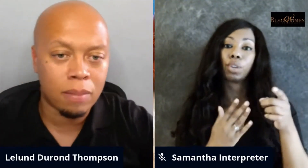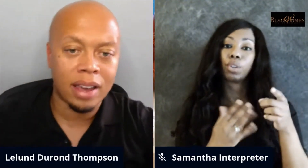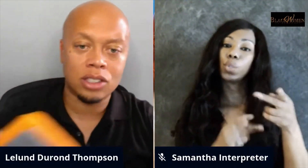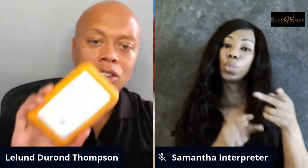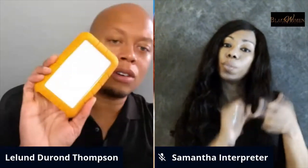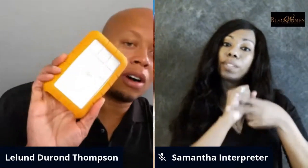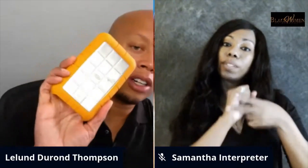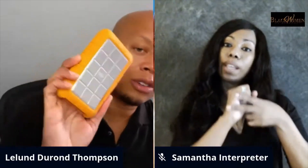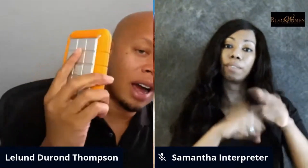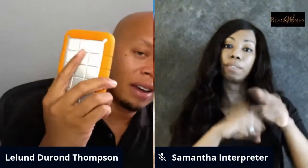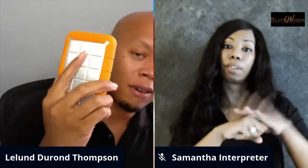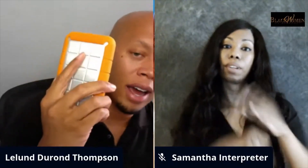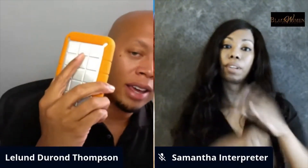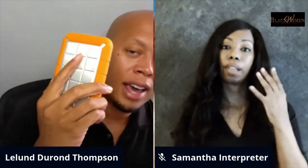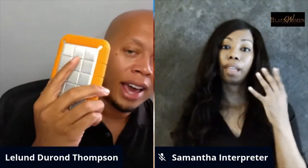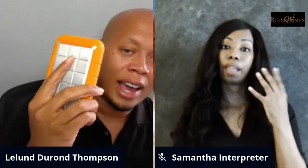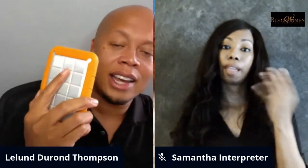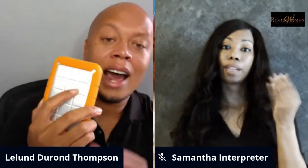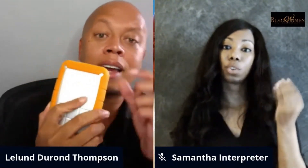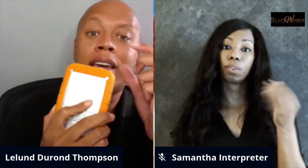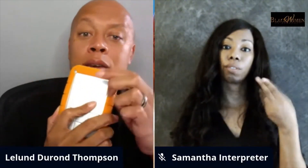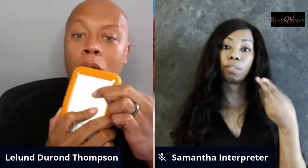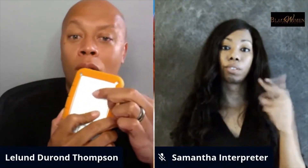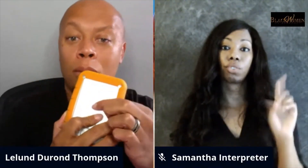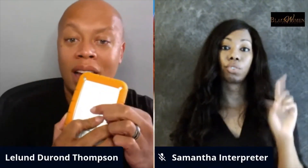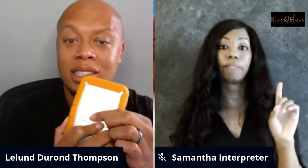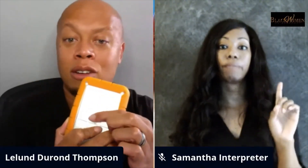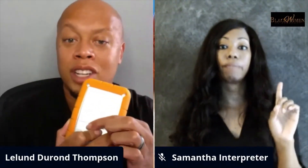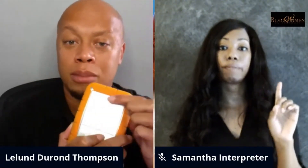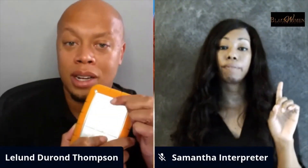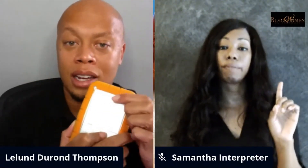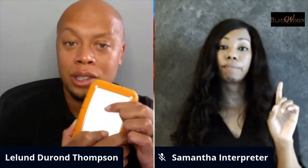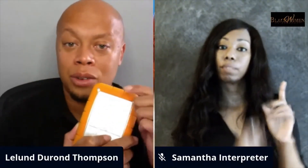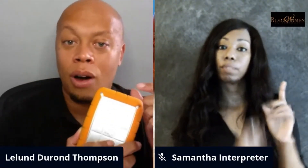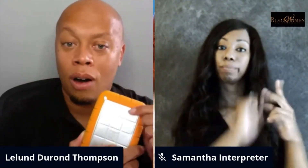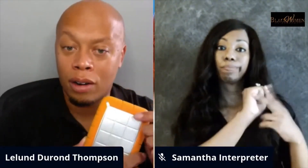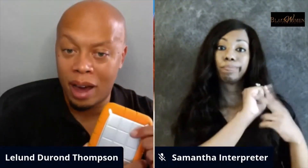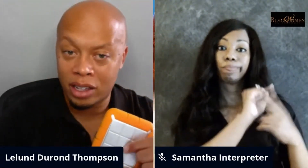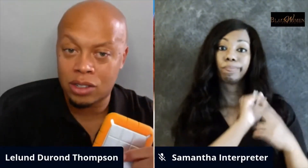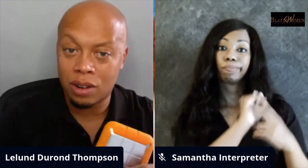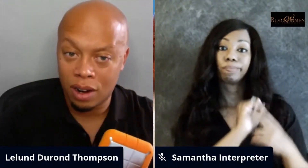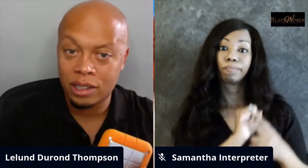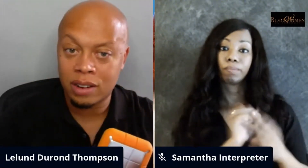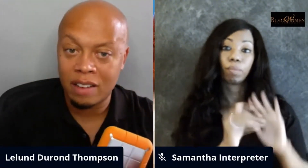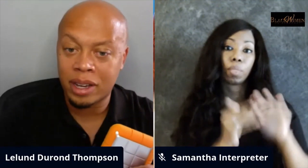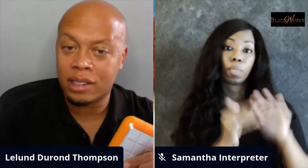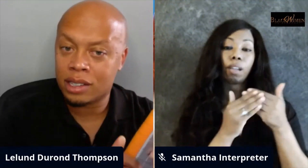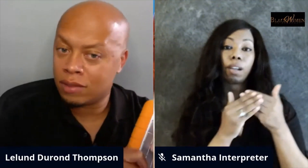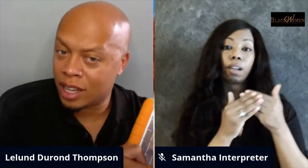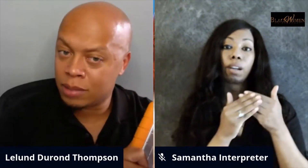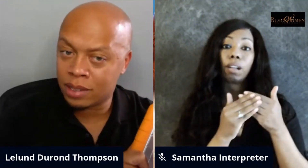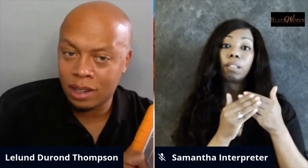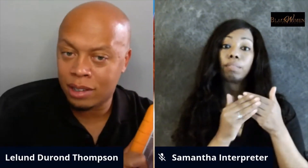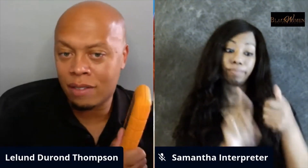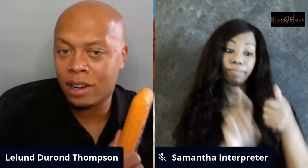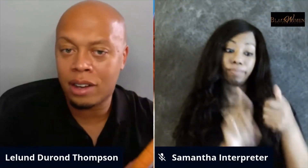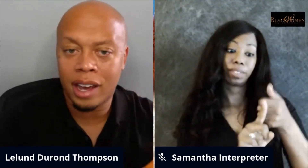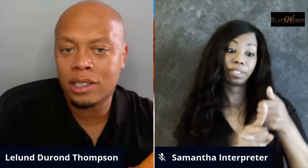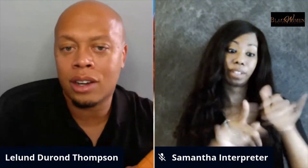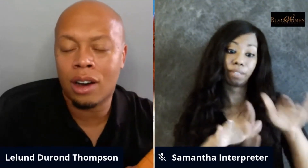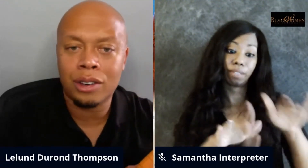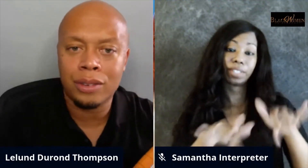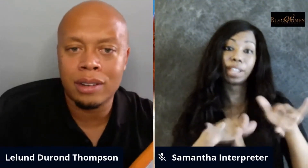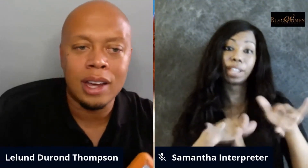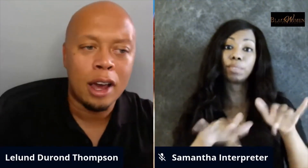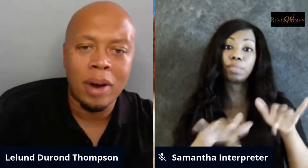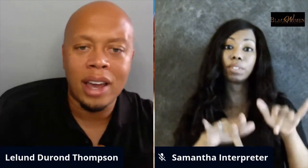drive, on my external hard drive, right? And then I keep all my self-tapes that I do on my external hard drive, because self-tapes, you never know, your agent